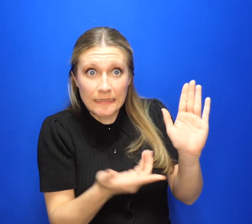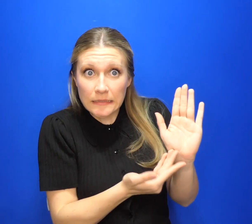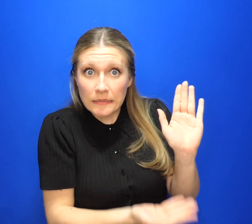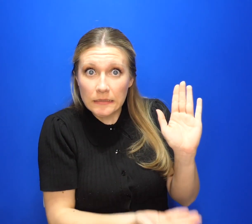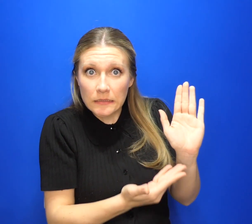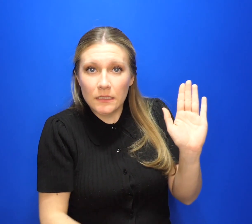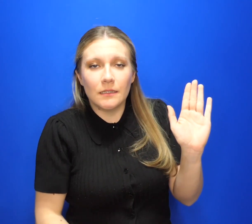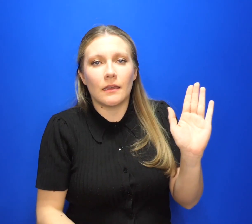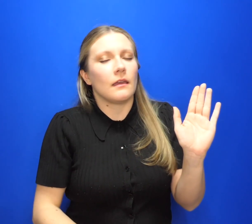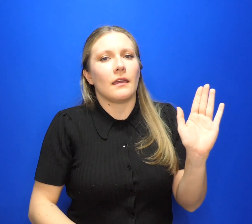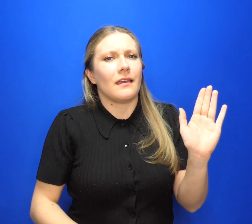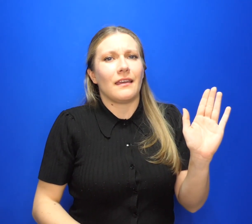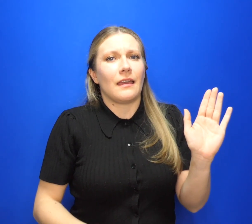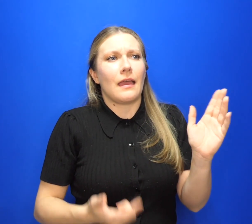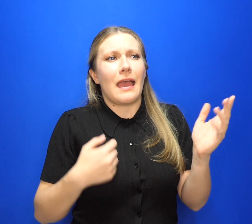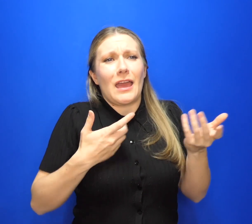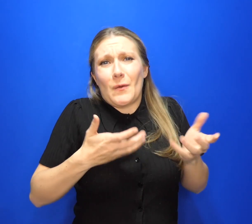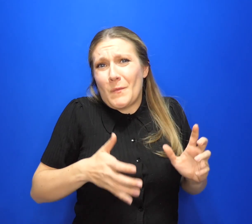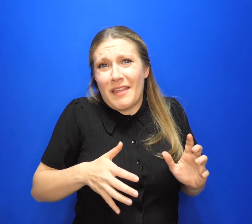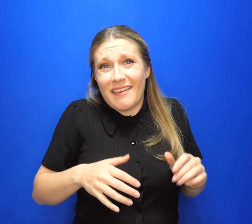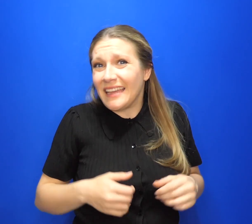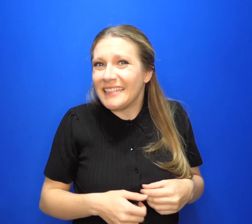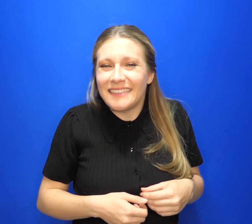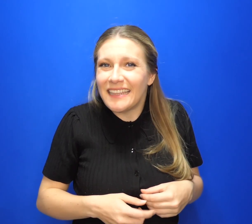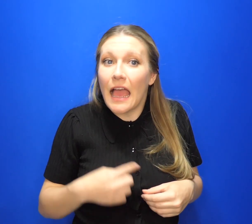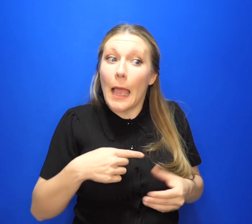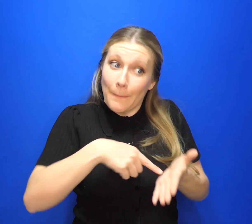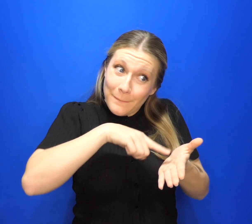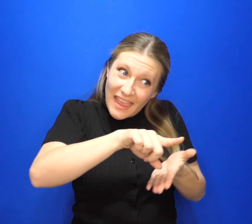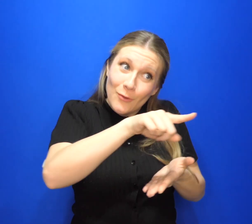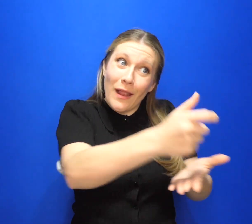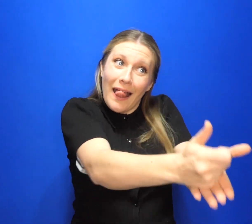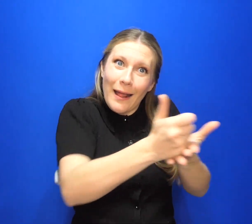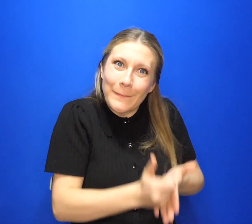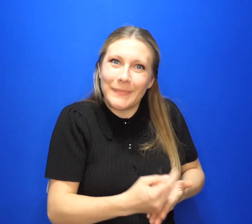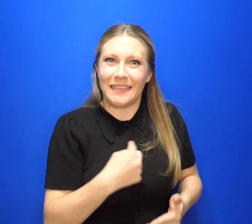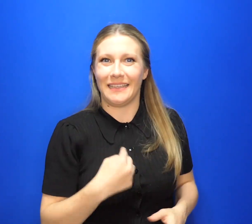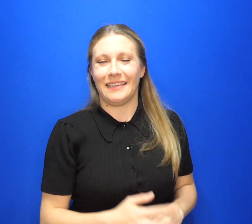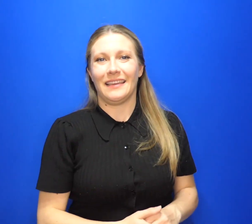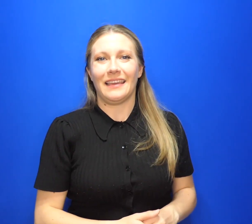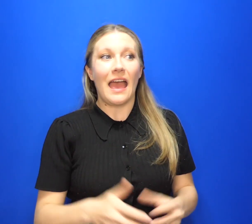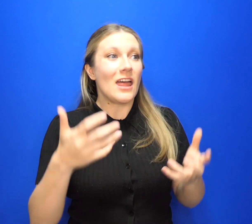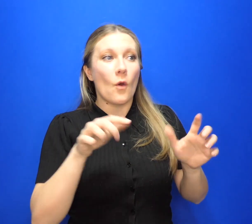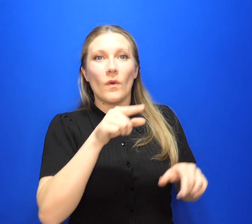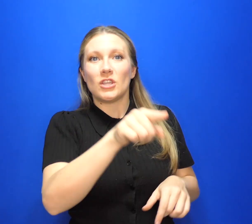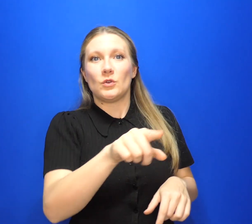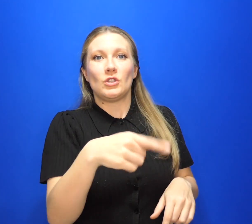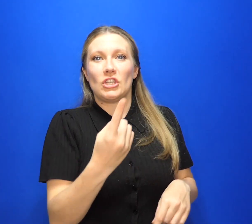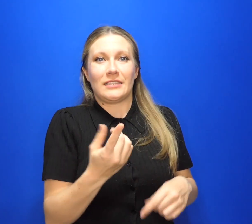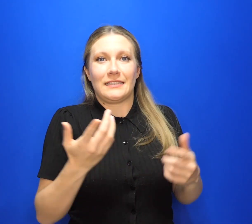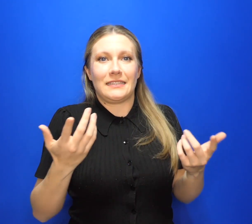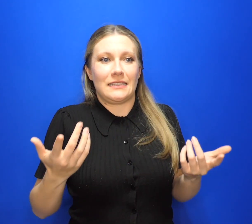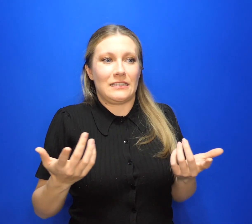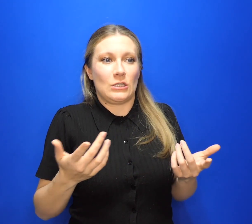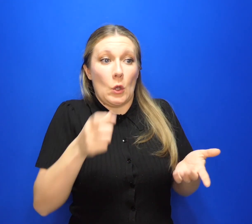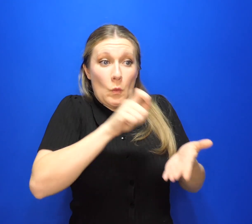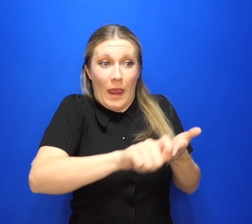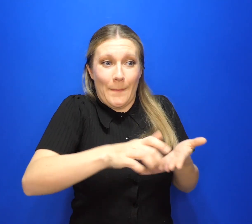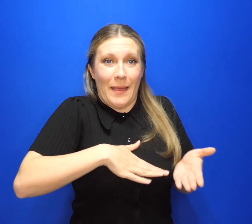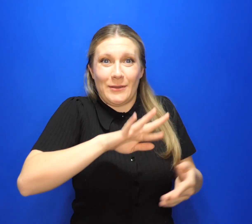I'm paying you to help me. I don't want you just so you can write my prescriptions for me. Jenny, I still need help. I'm just